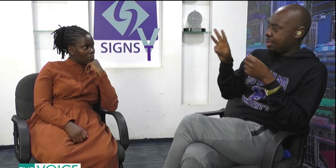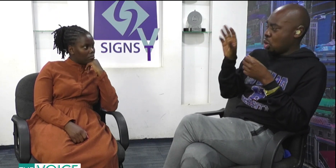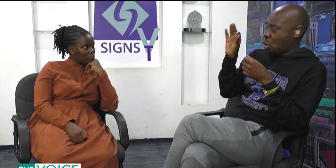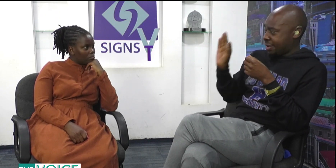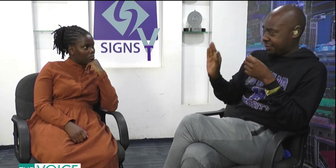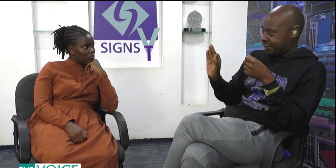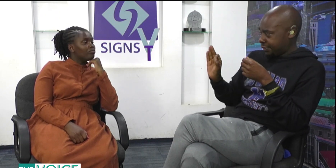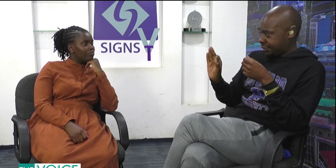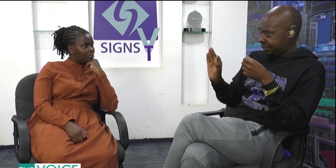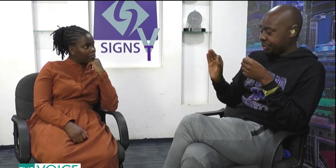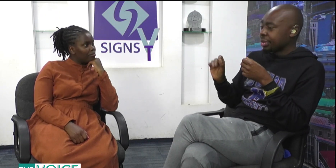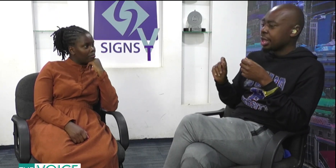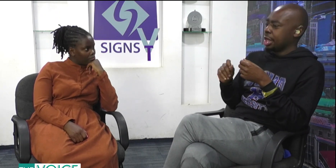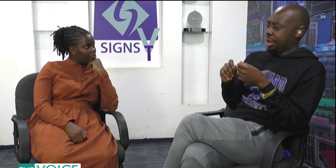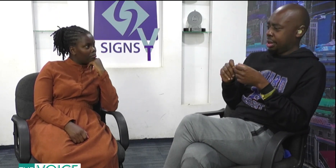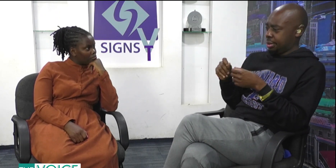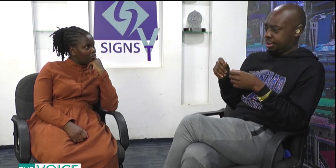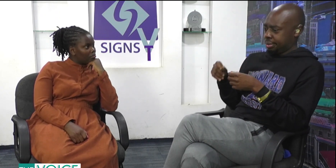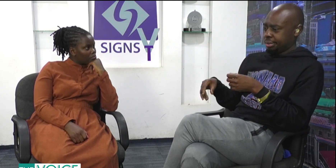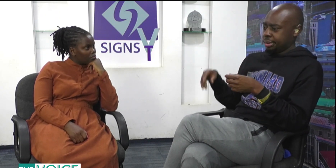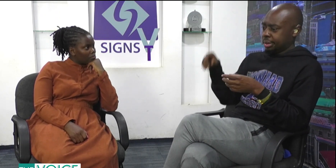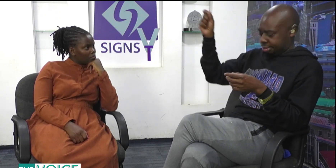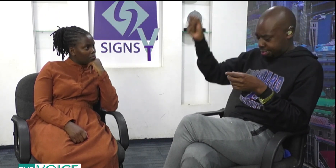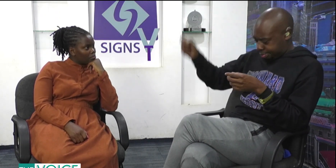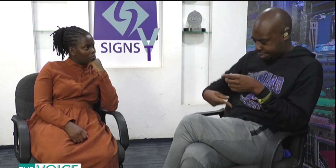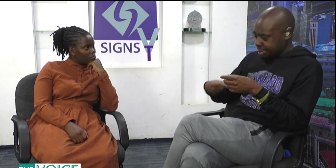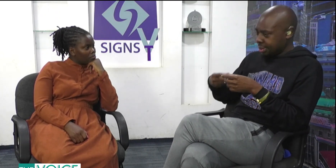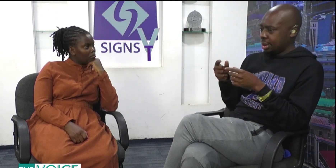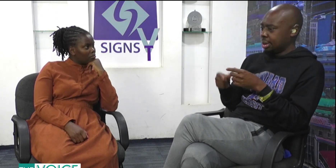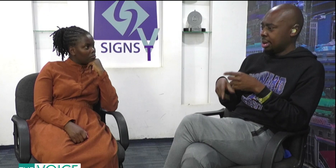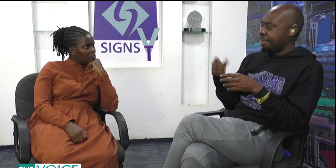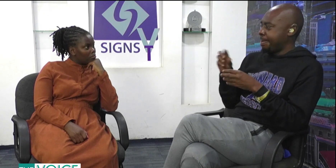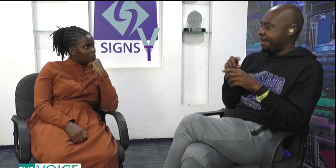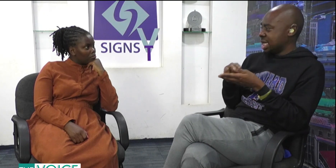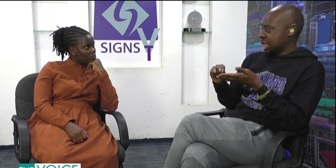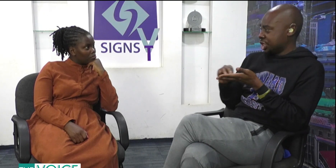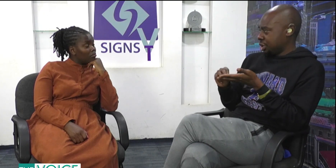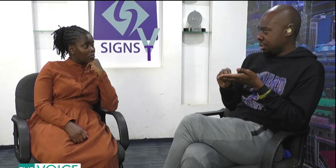So I got another organization, LWF.